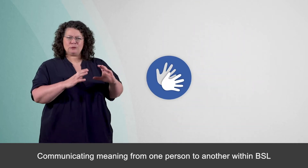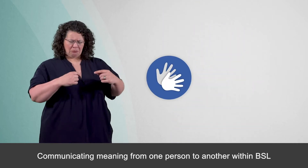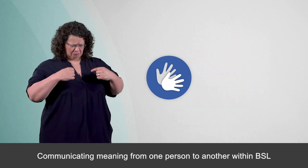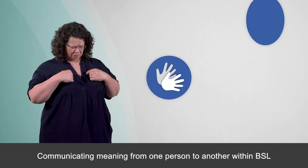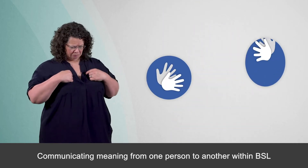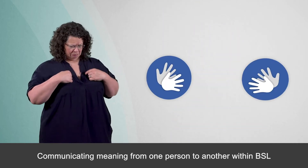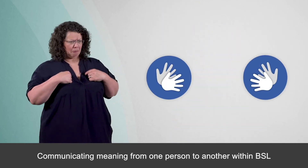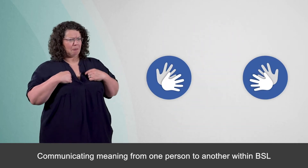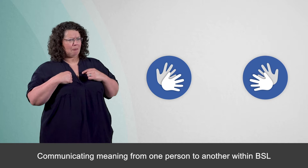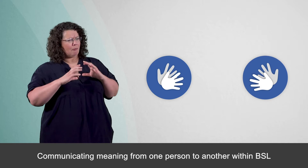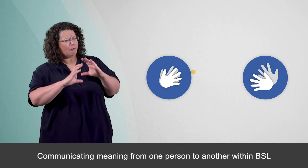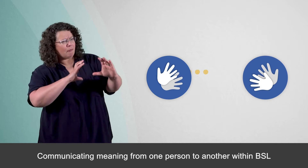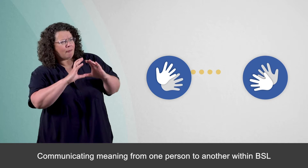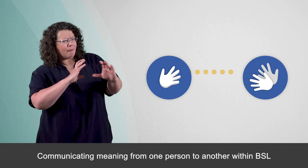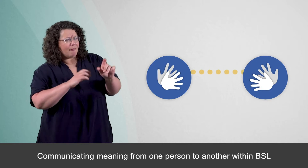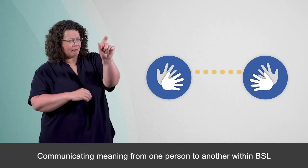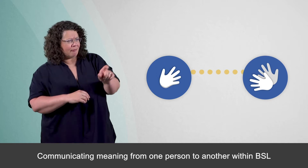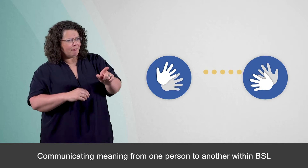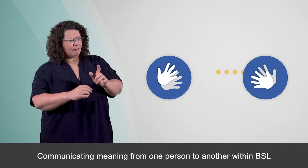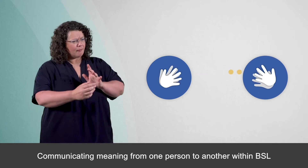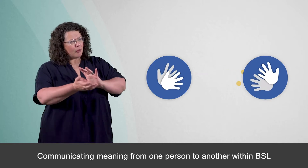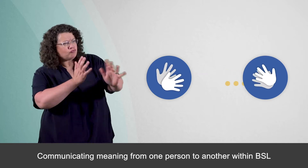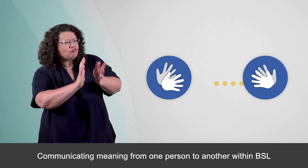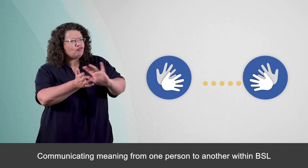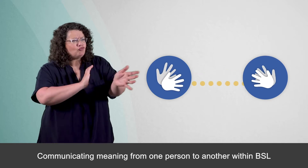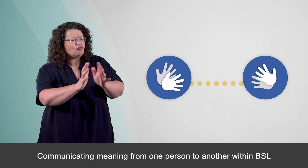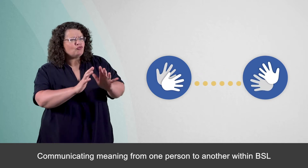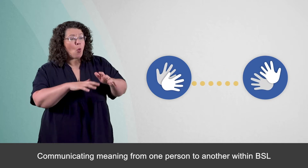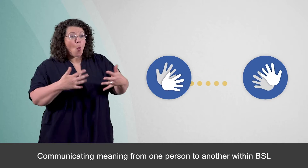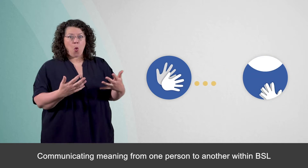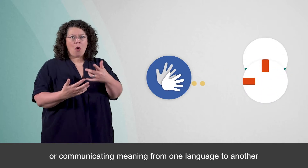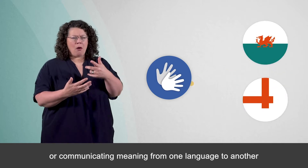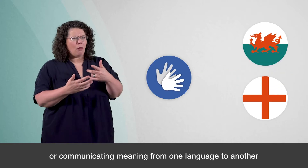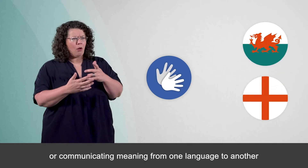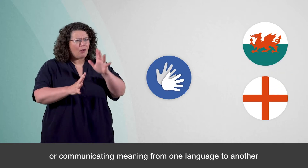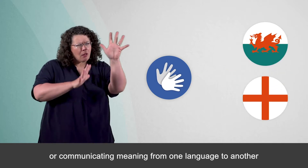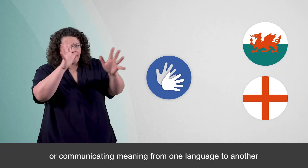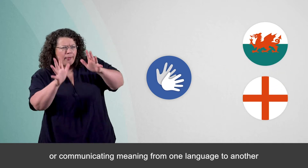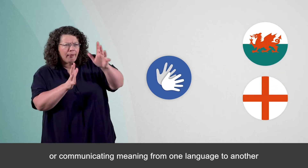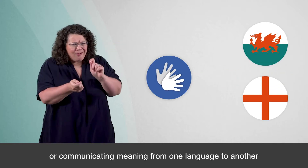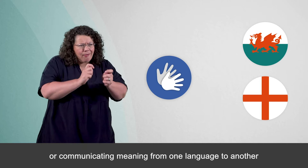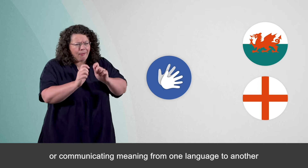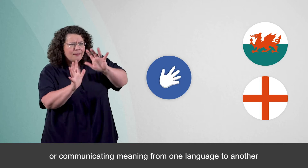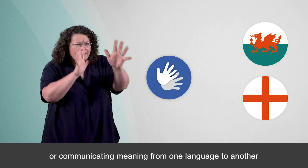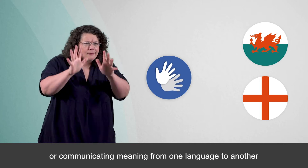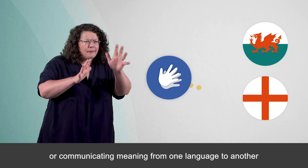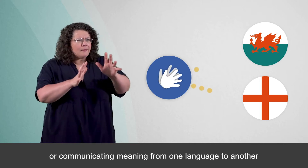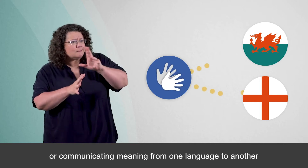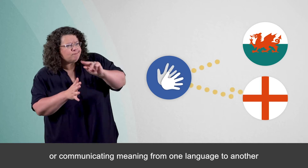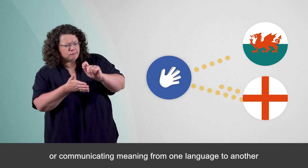Communicating meaning from one person to another within BSL, or communicating meaning from one language to